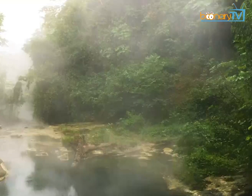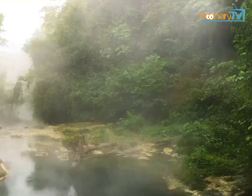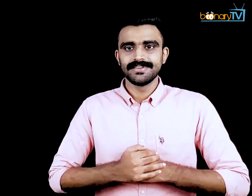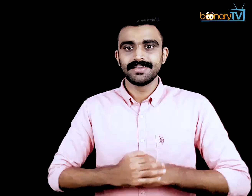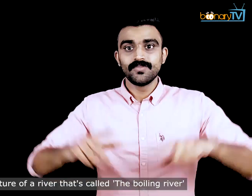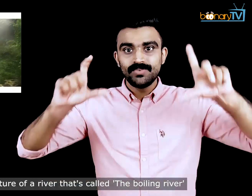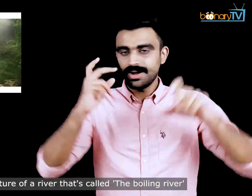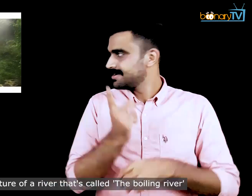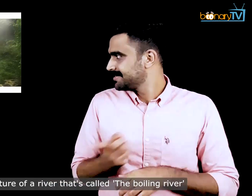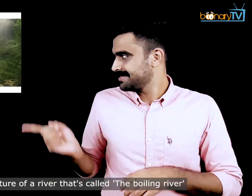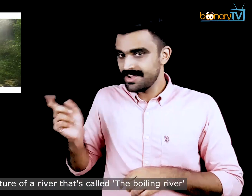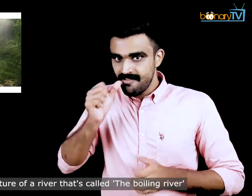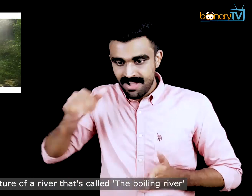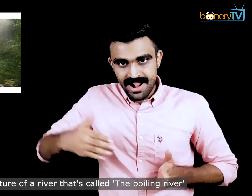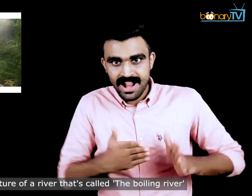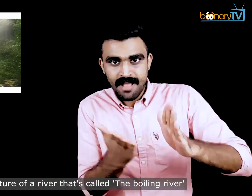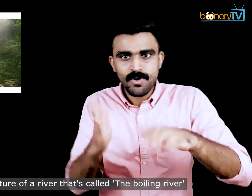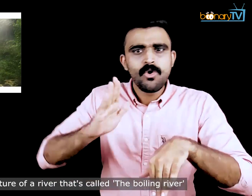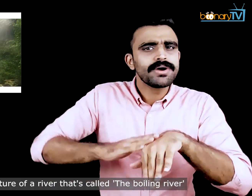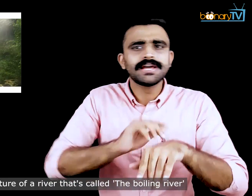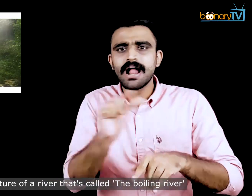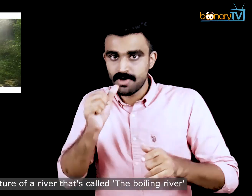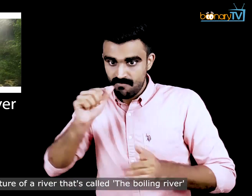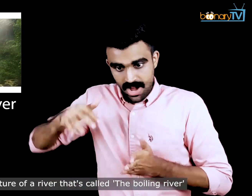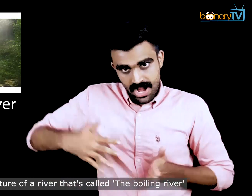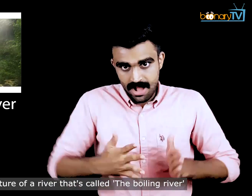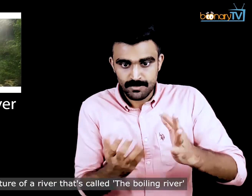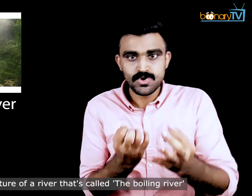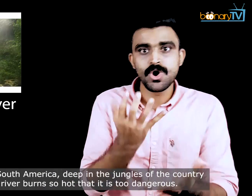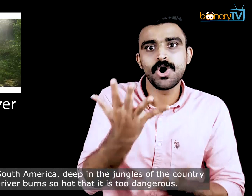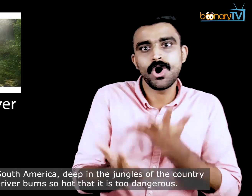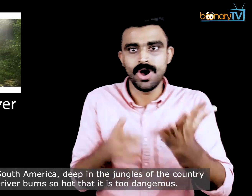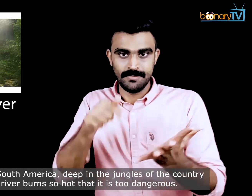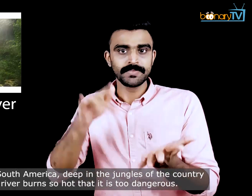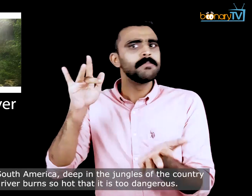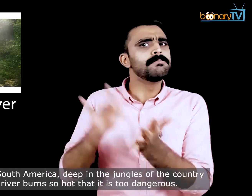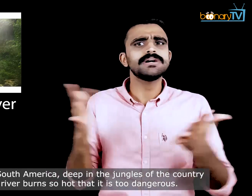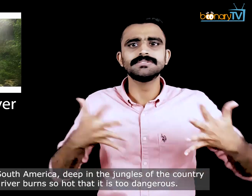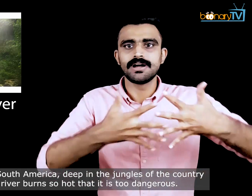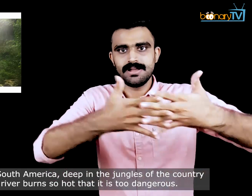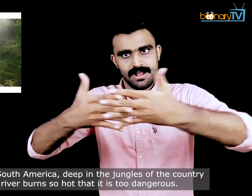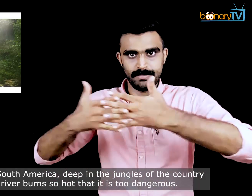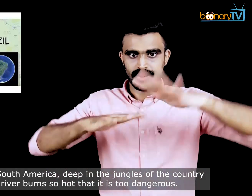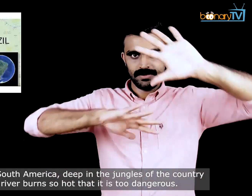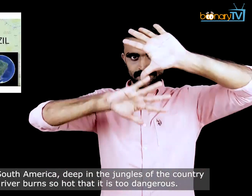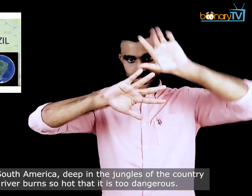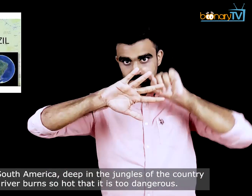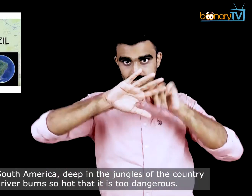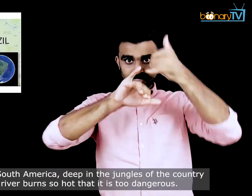This is a picture of a river that's called the Boiling River. It is located in South America, deep